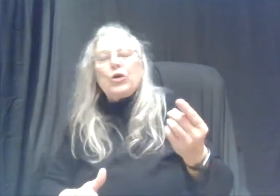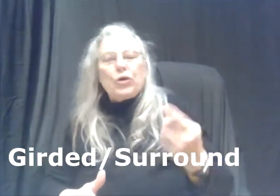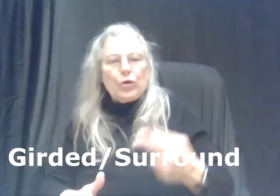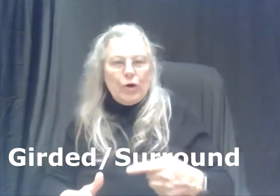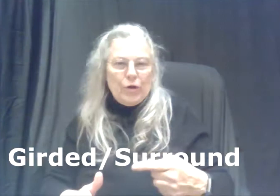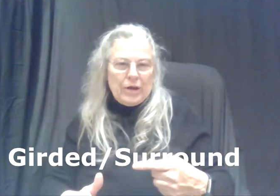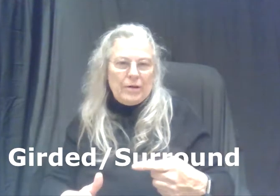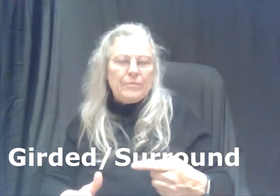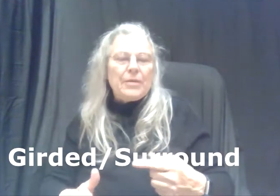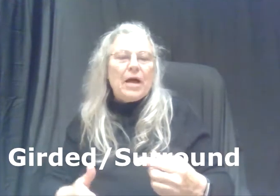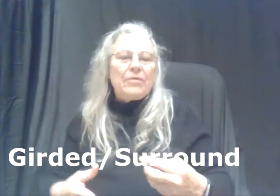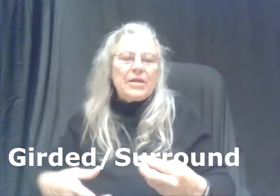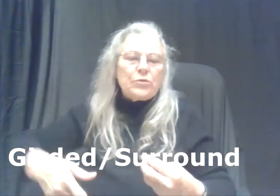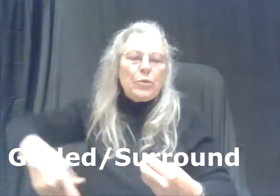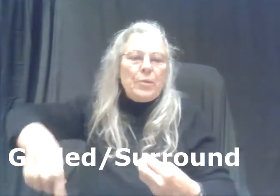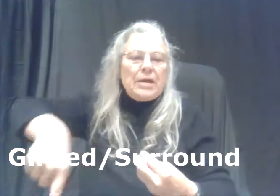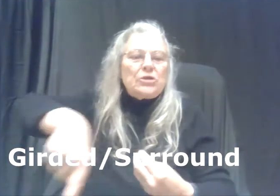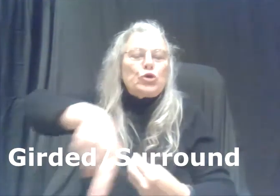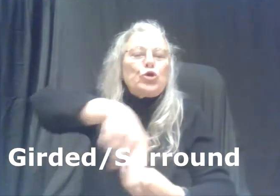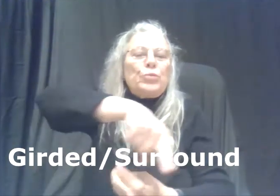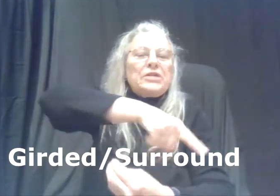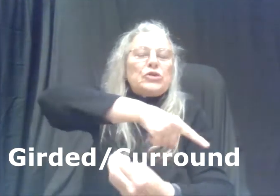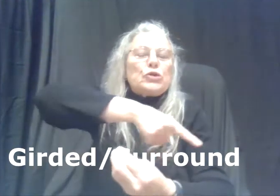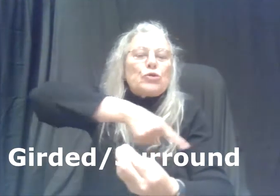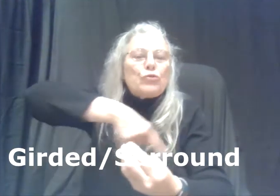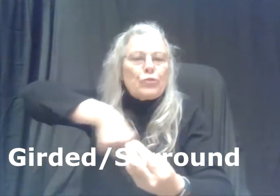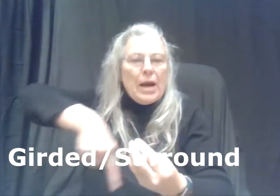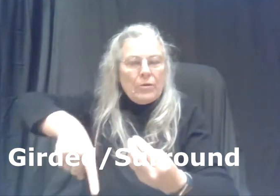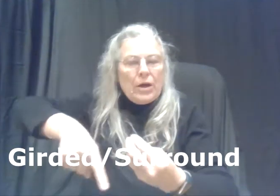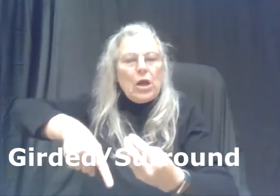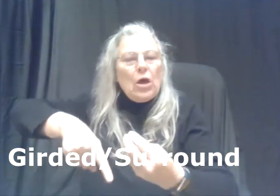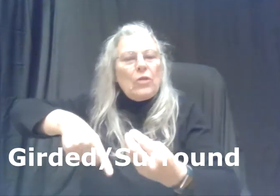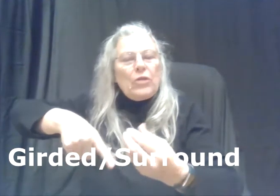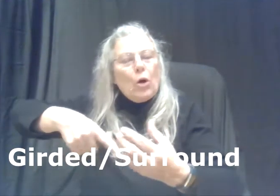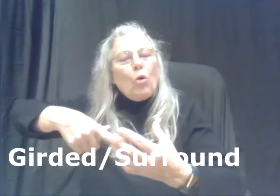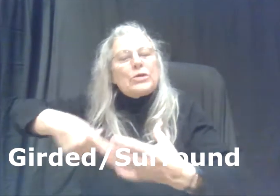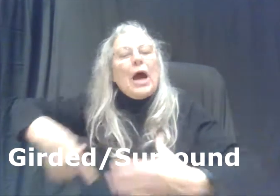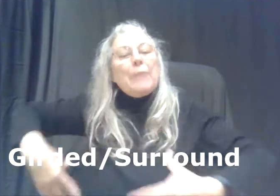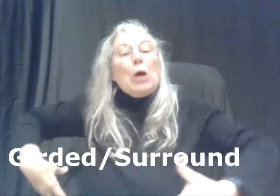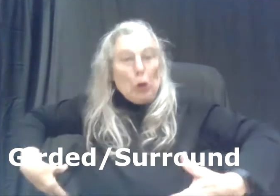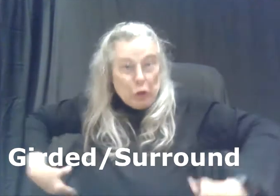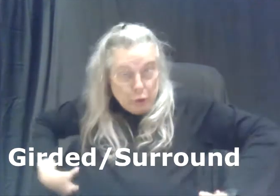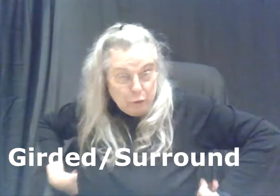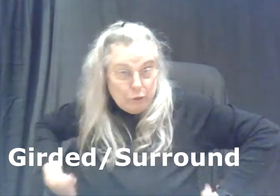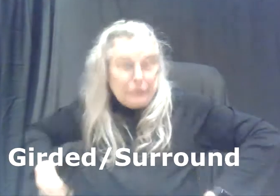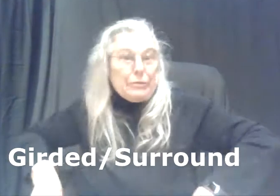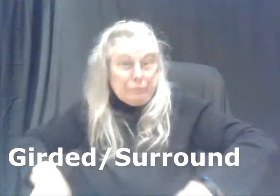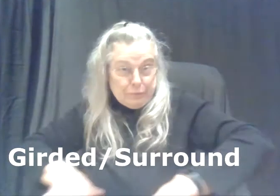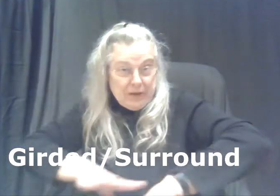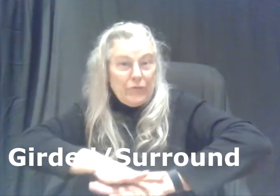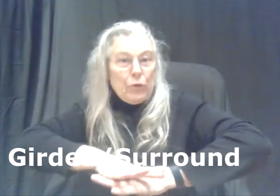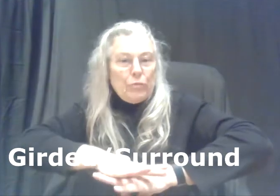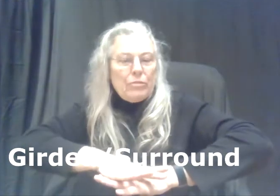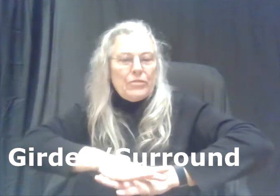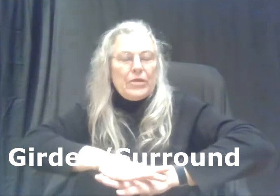Girded. Now this one means to be surrounded. The old time girdles, if you think about